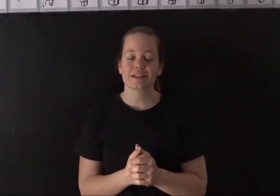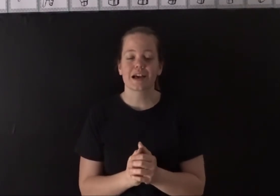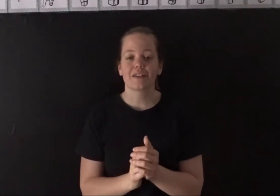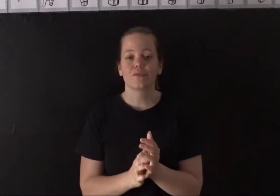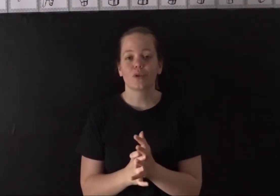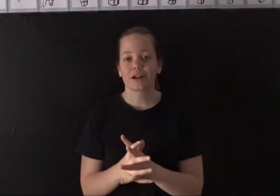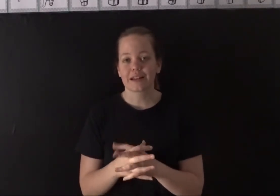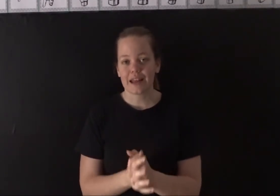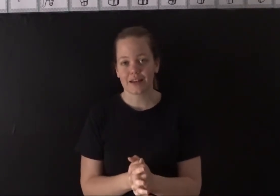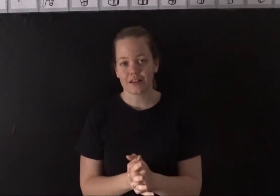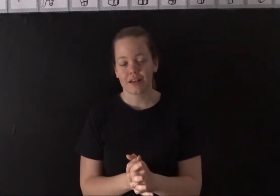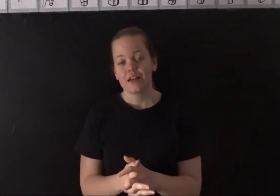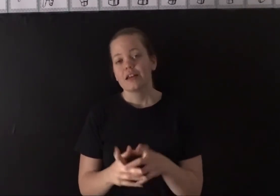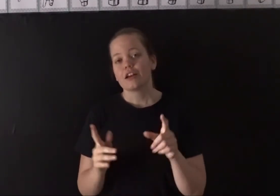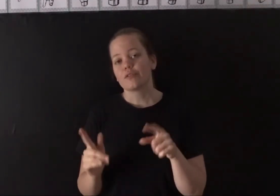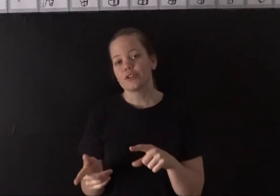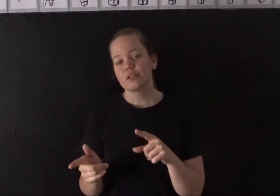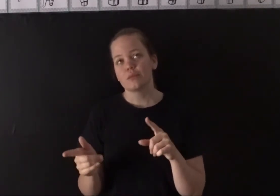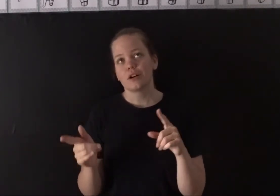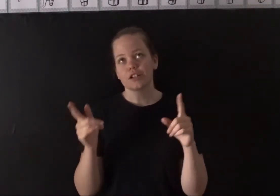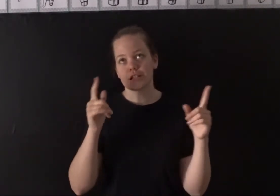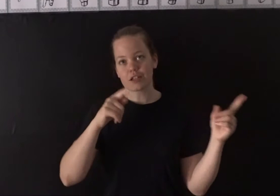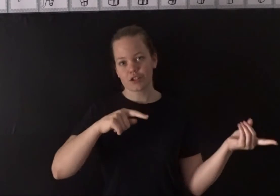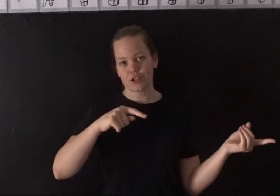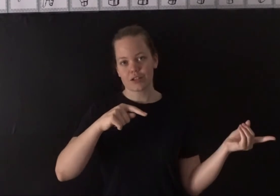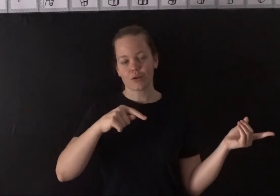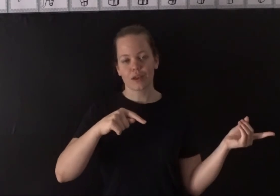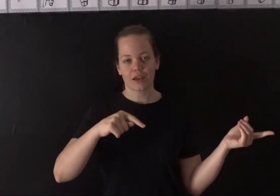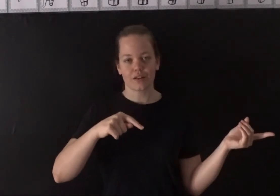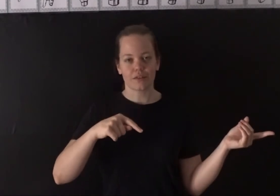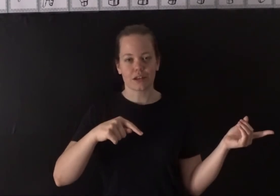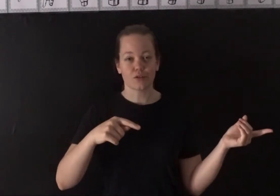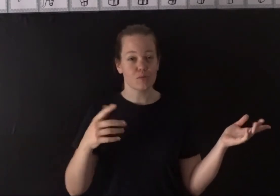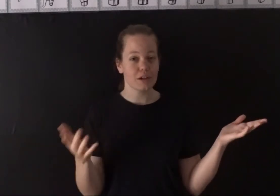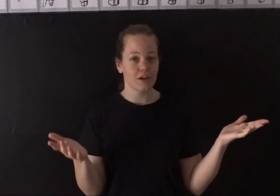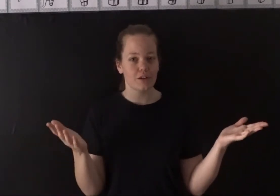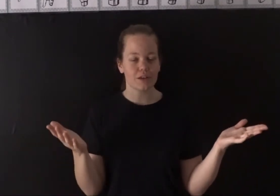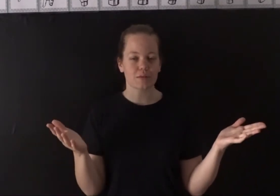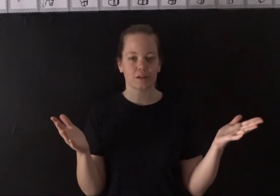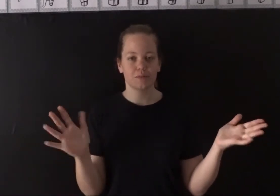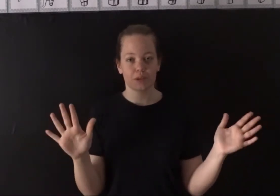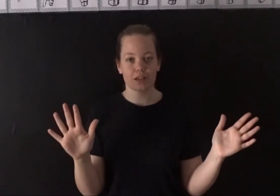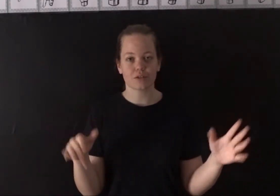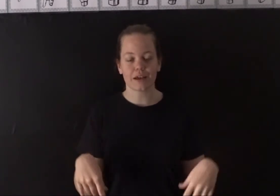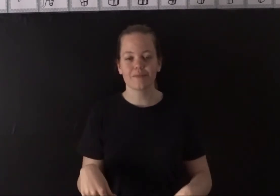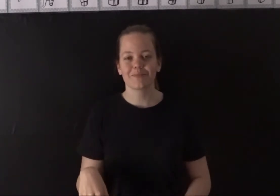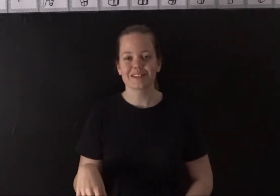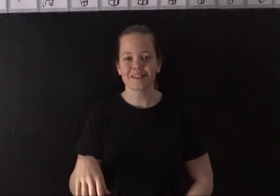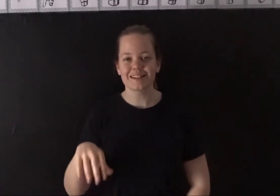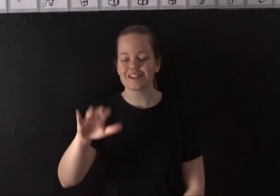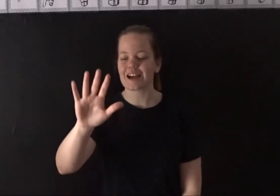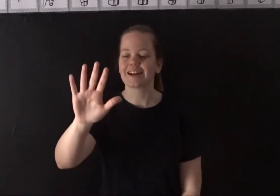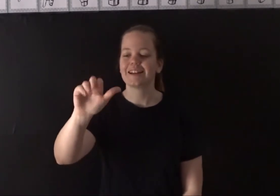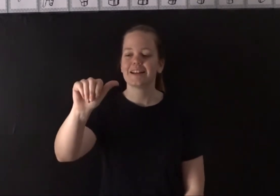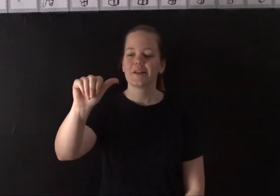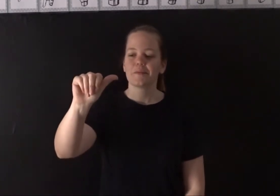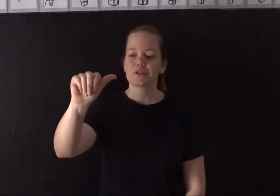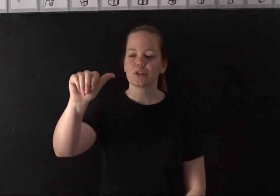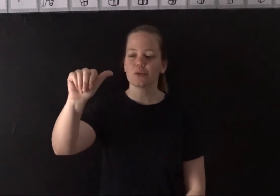sign for Canada. Now, if you didn't watch yesterday's O Canada video, you might not know this one, but that's okay, because I'm going to teach you. So you're